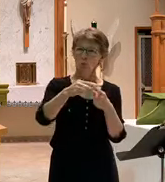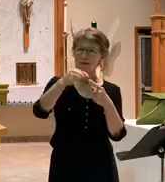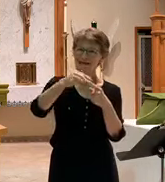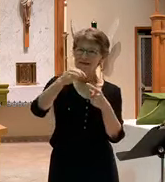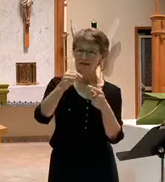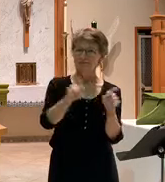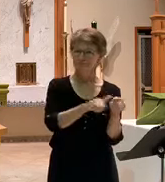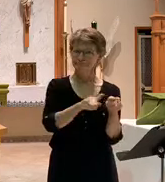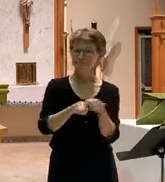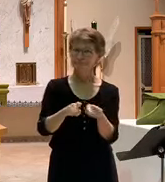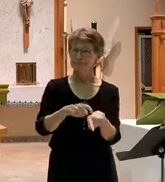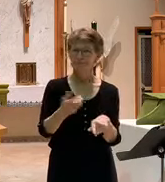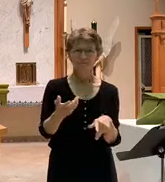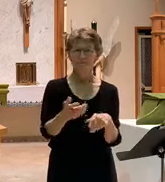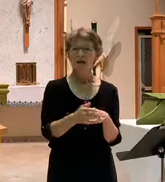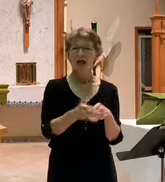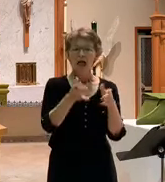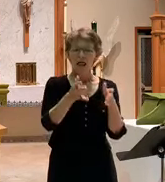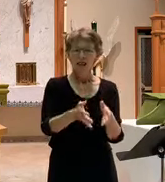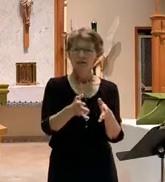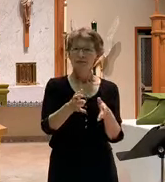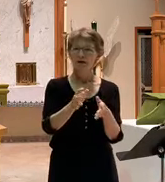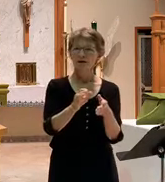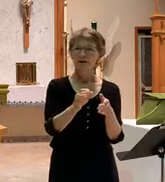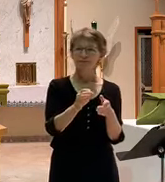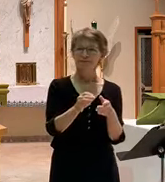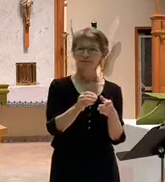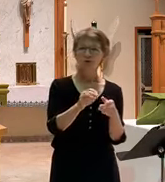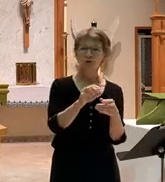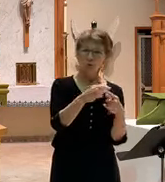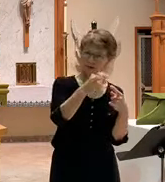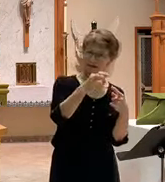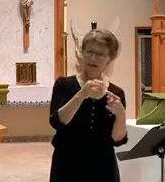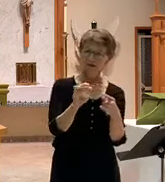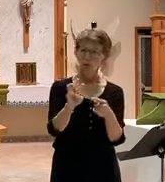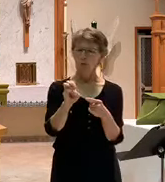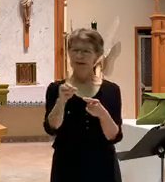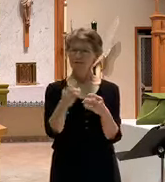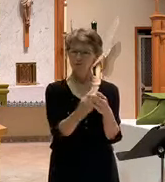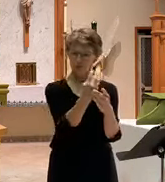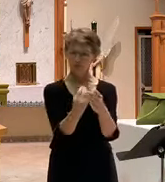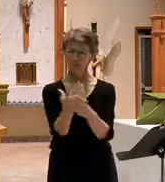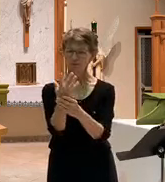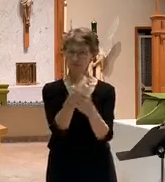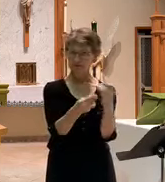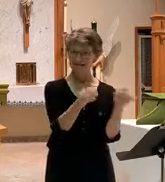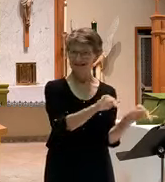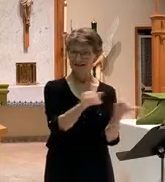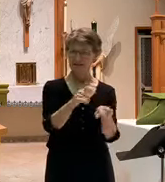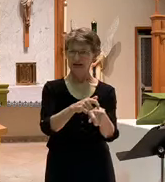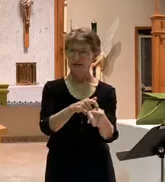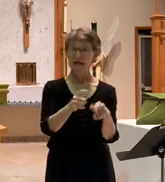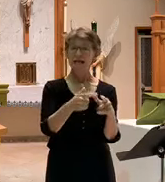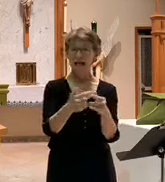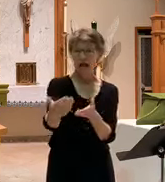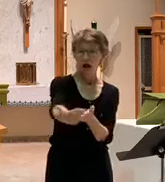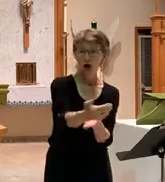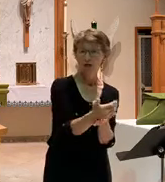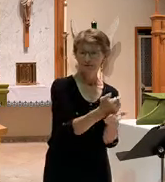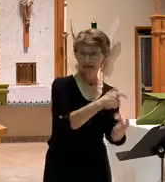them. Let them grow together until harvest. Then, at harvest time, I will say to